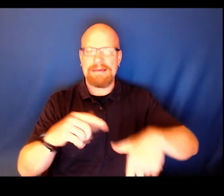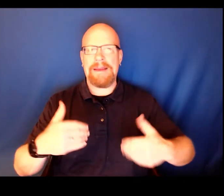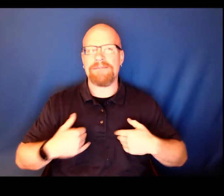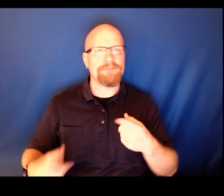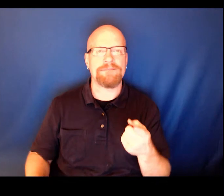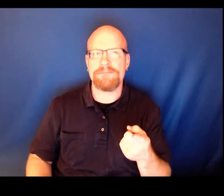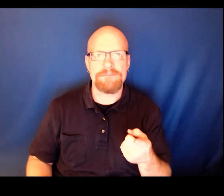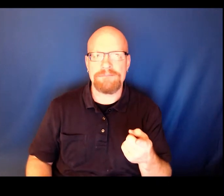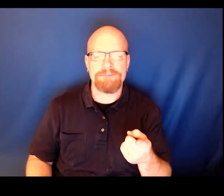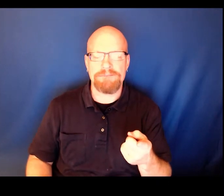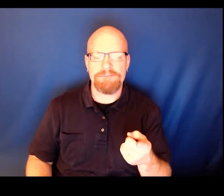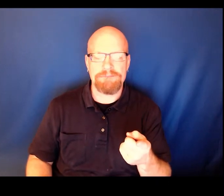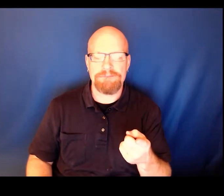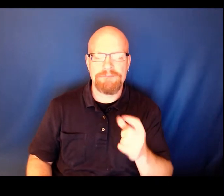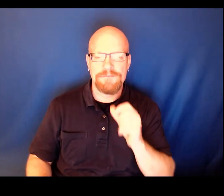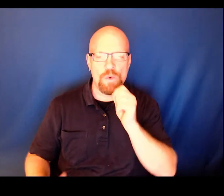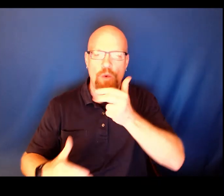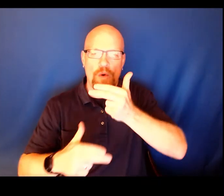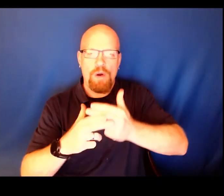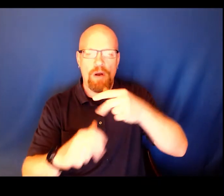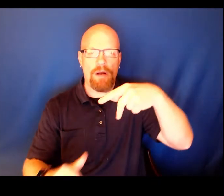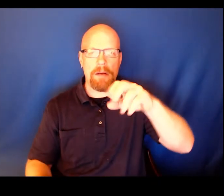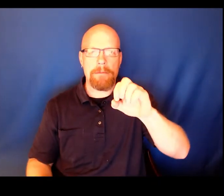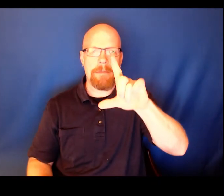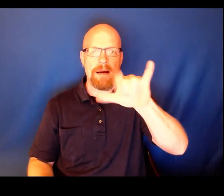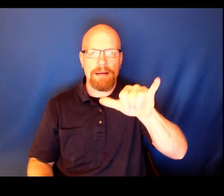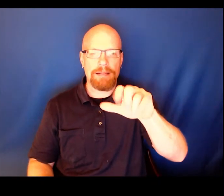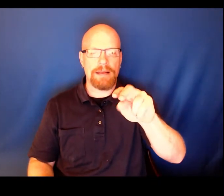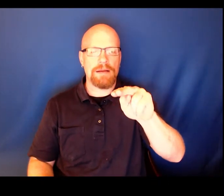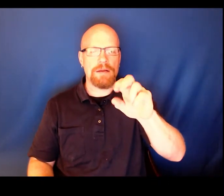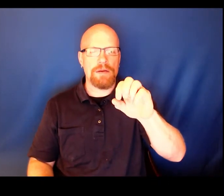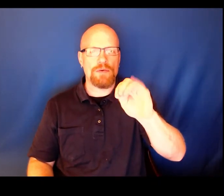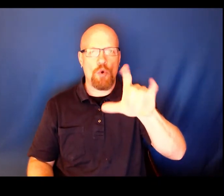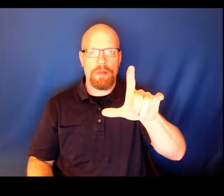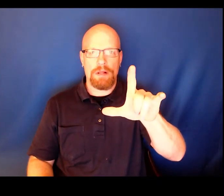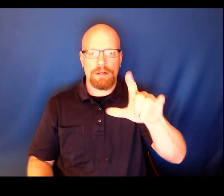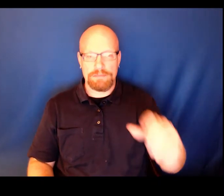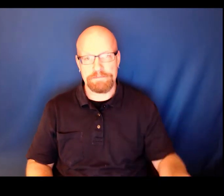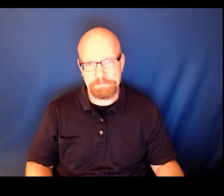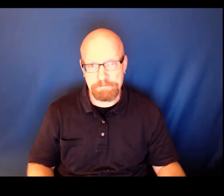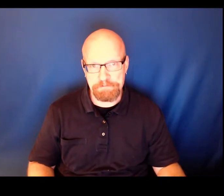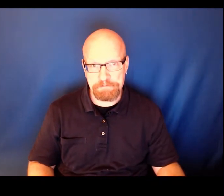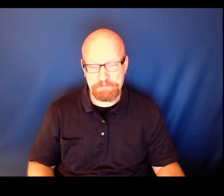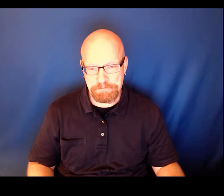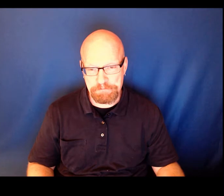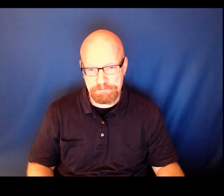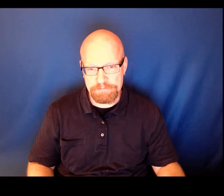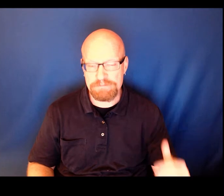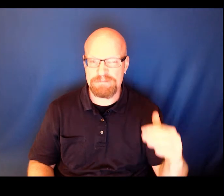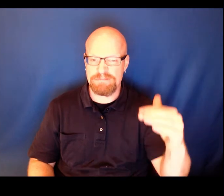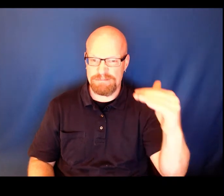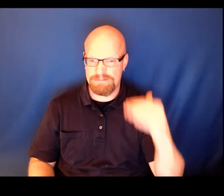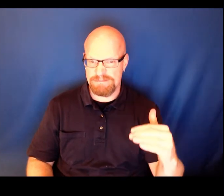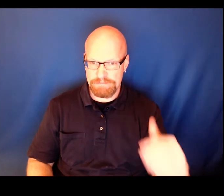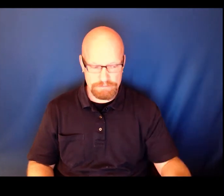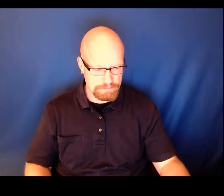Where x to the -3 is not, disqualifies this as a polynomial. We cannot call this a polynomial.